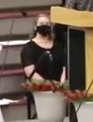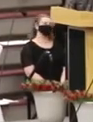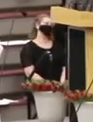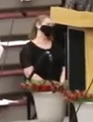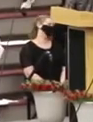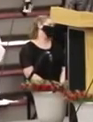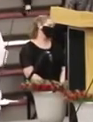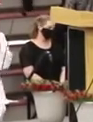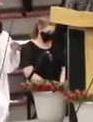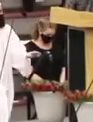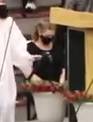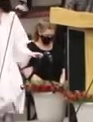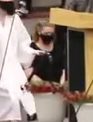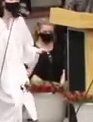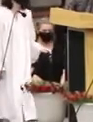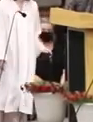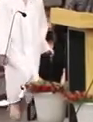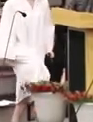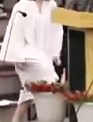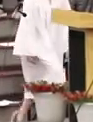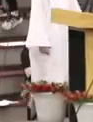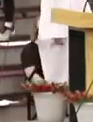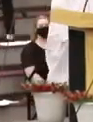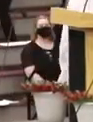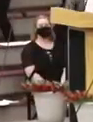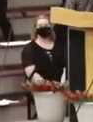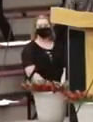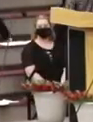Alexa Elizabeth Furness.